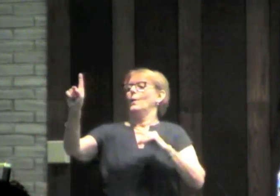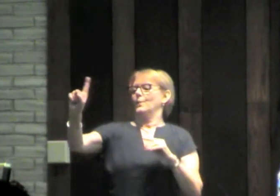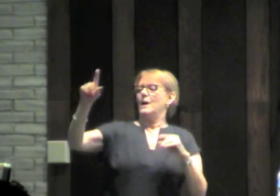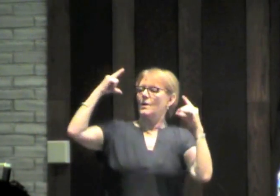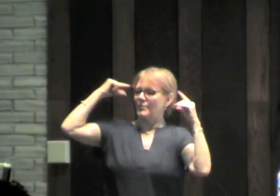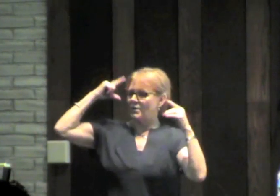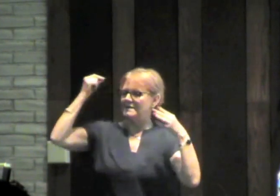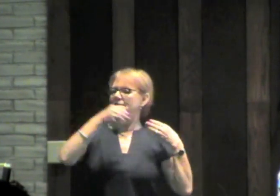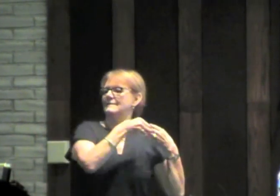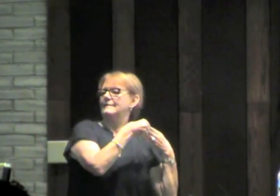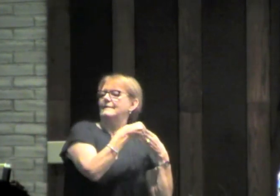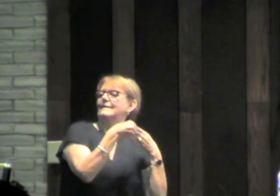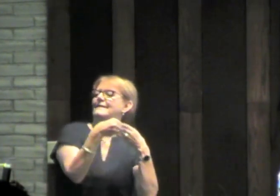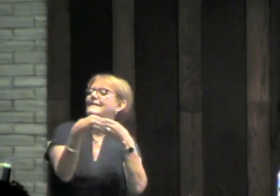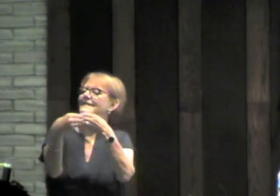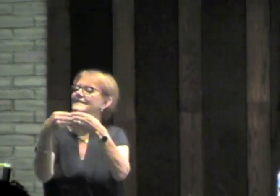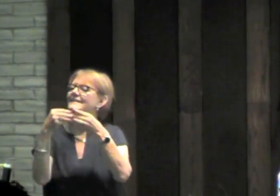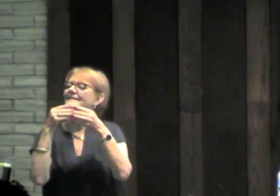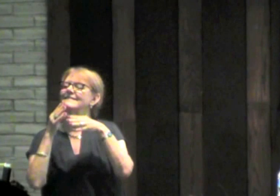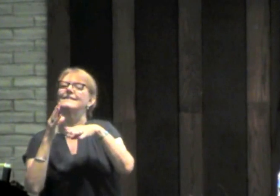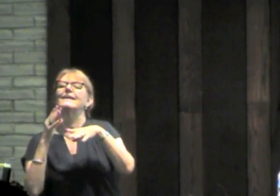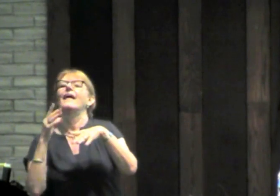Okay, next we went to where Moses